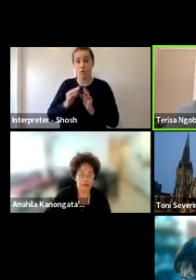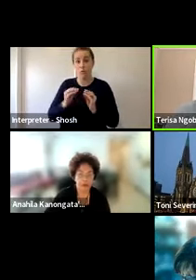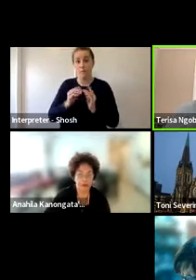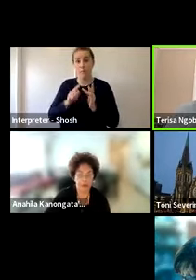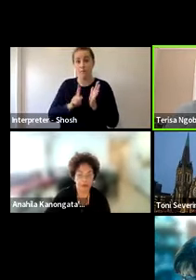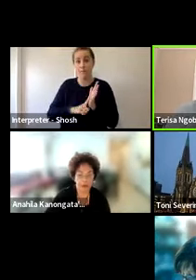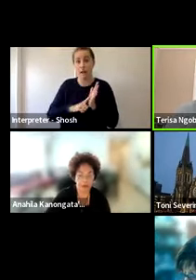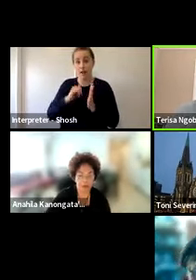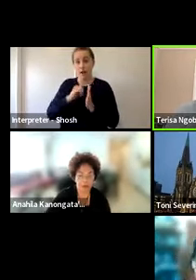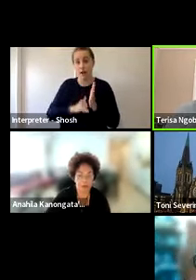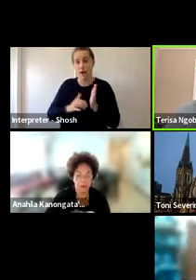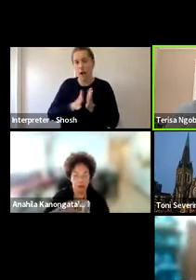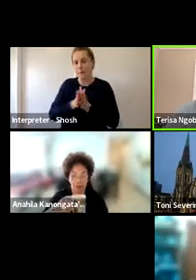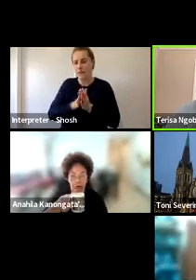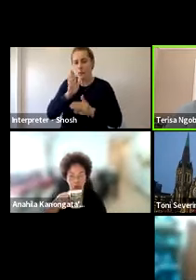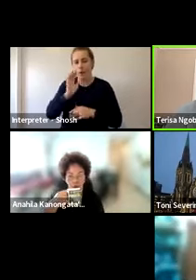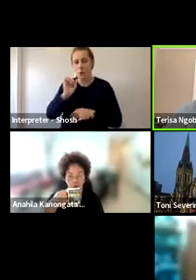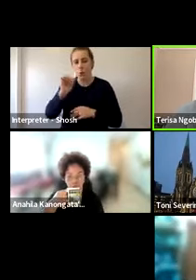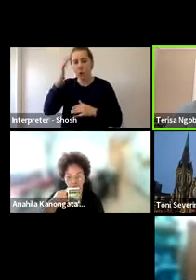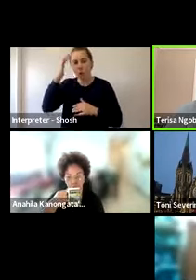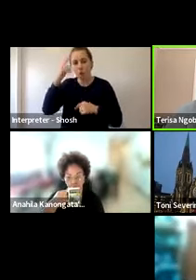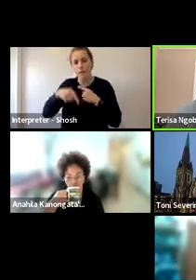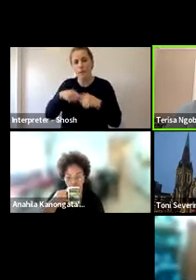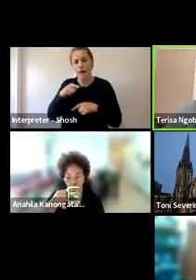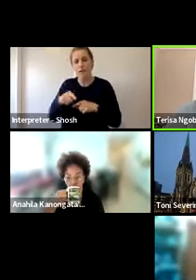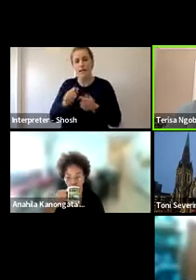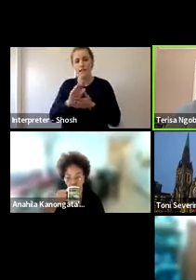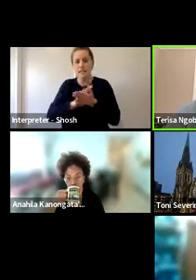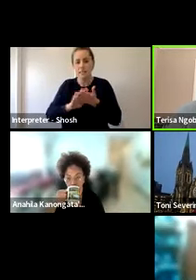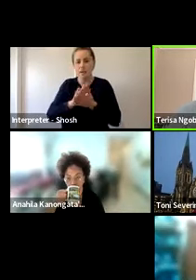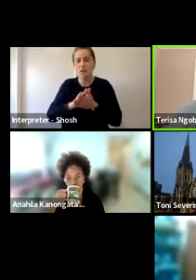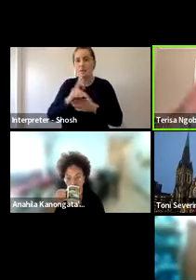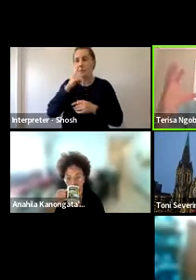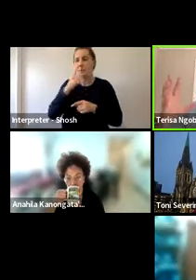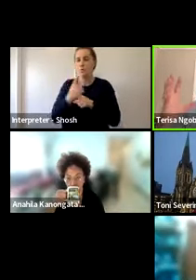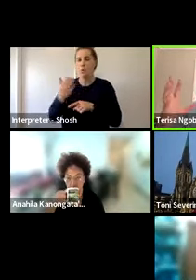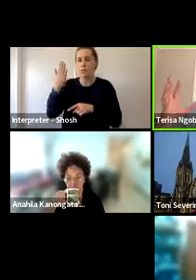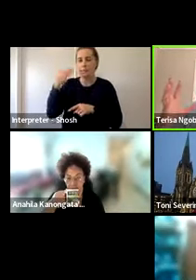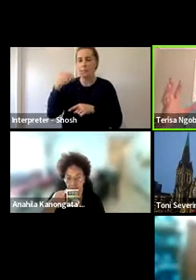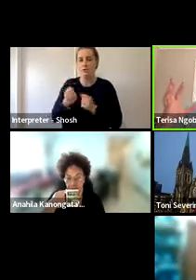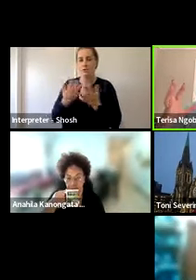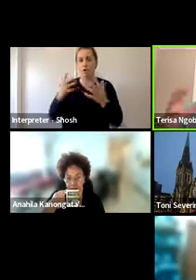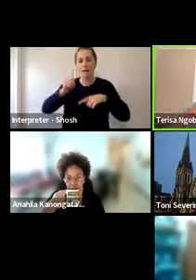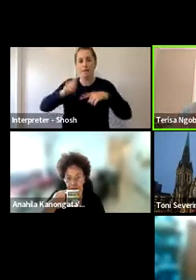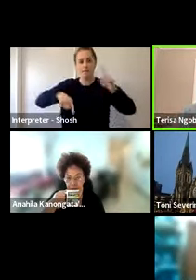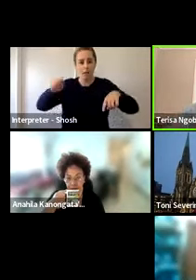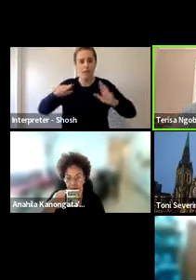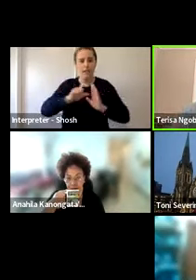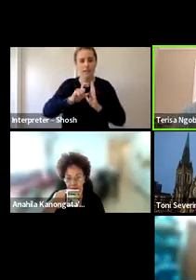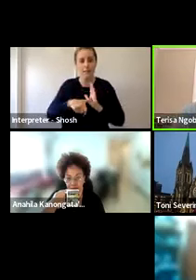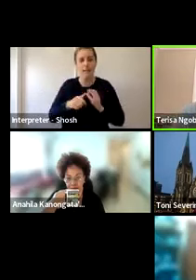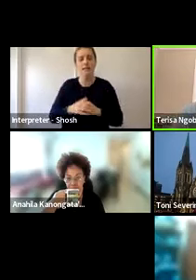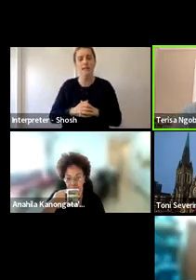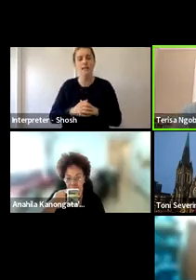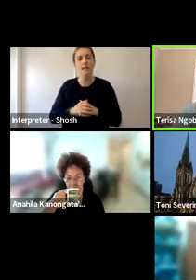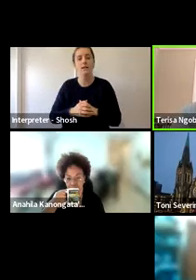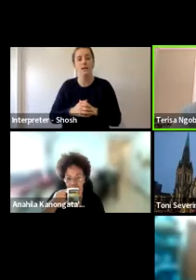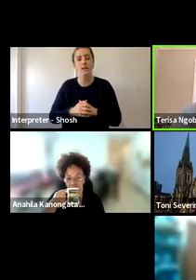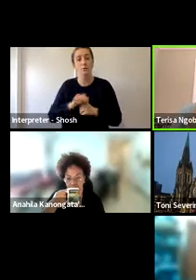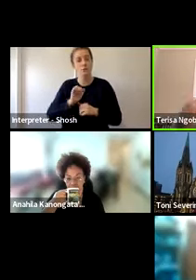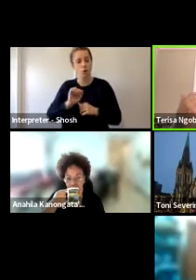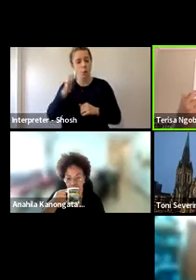really keen to hear your thoughts on that. We have heard from other people that have talked about so many varying disabilities, and so